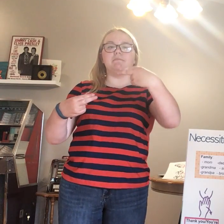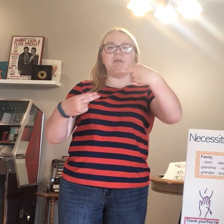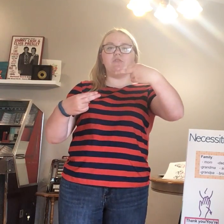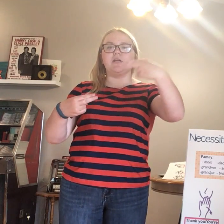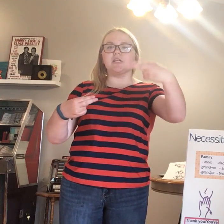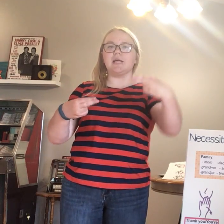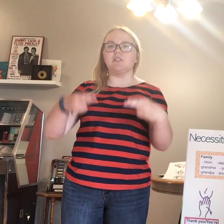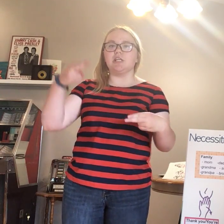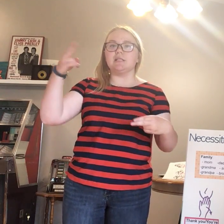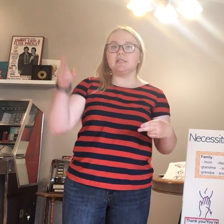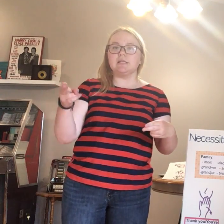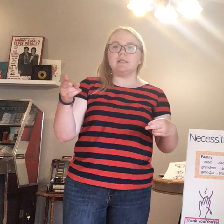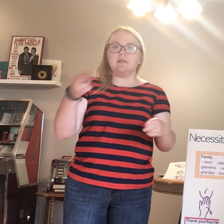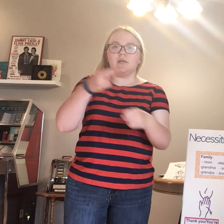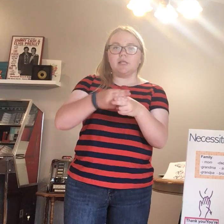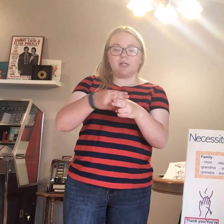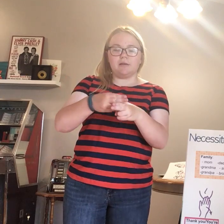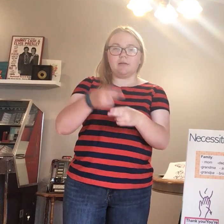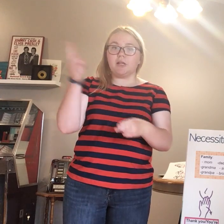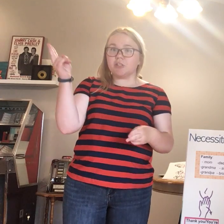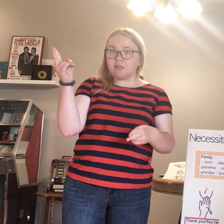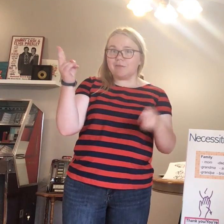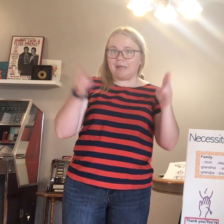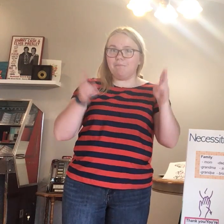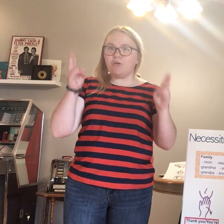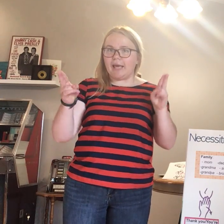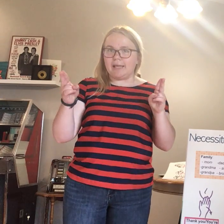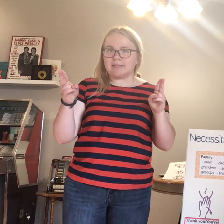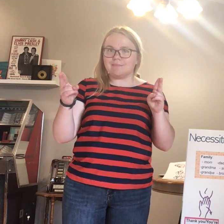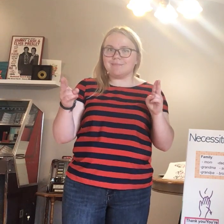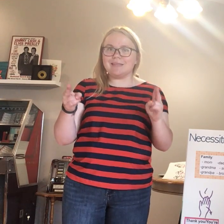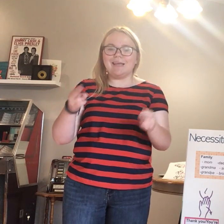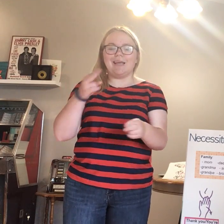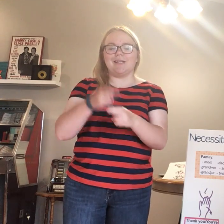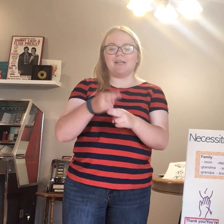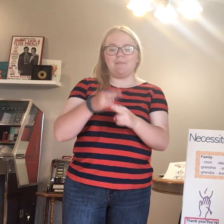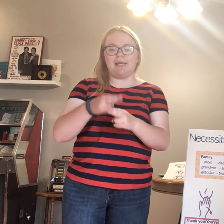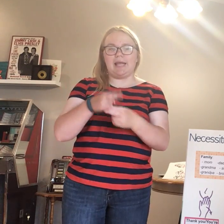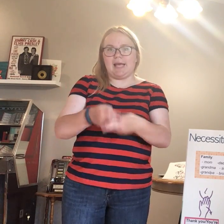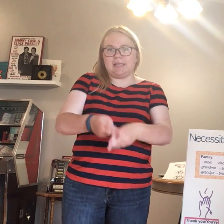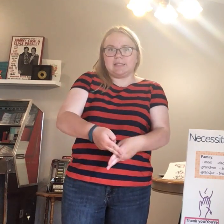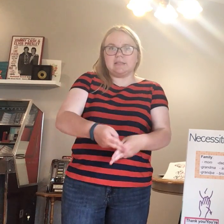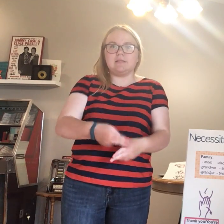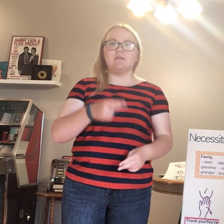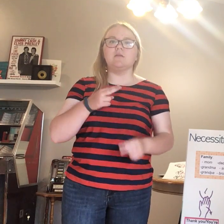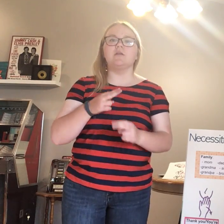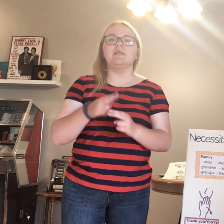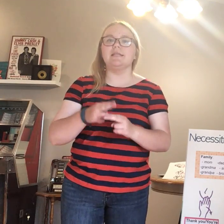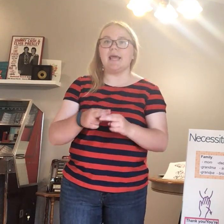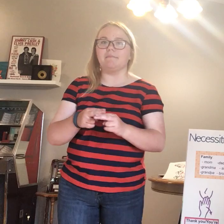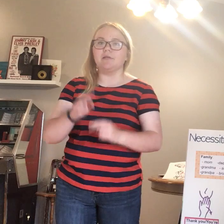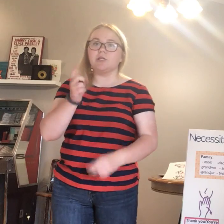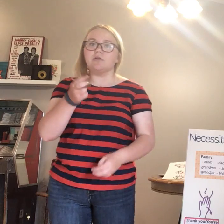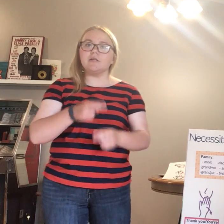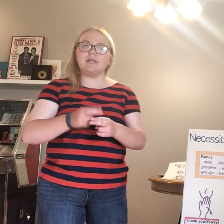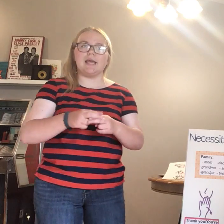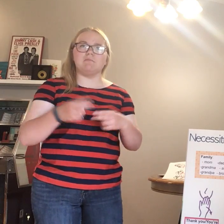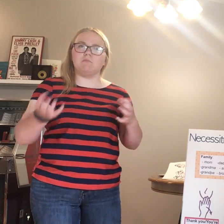middle finger touching. And you're the other, like on both hands. And you're going to make an X. Name. Your name